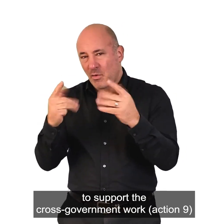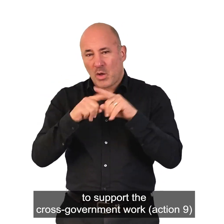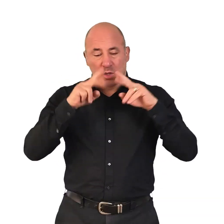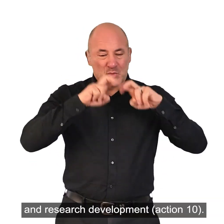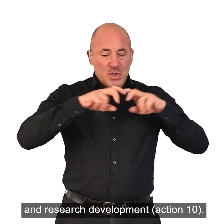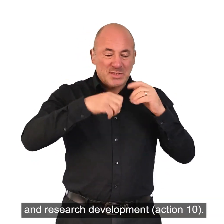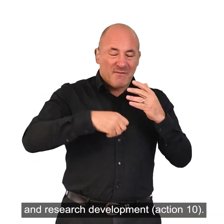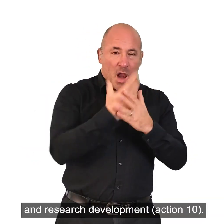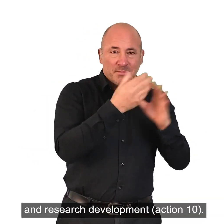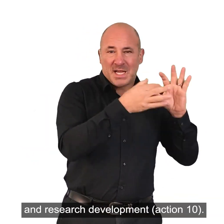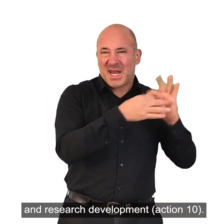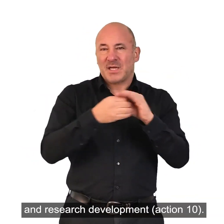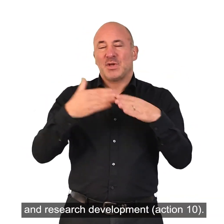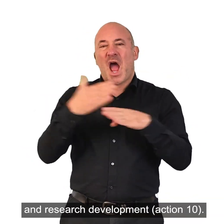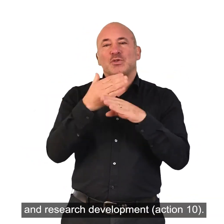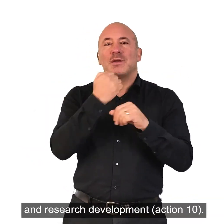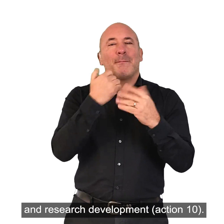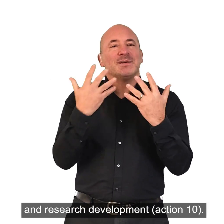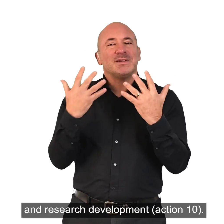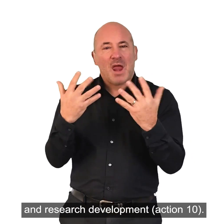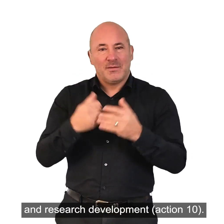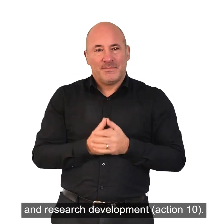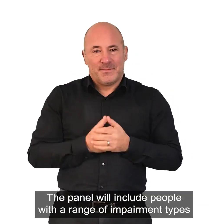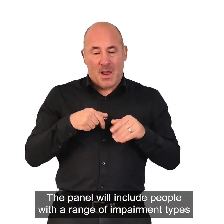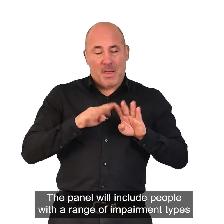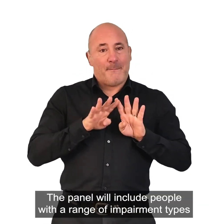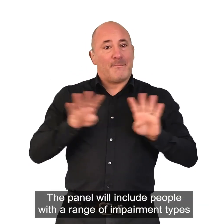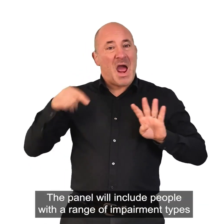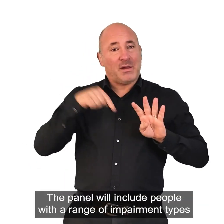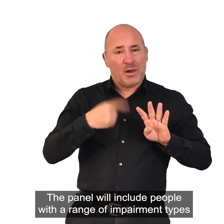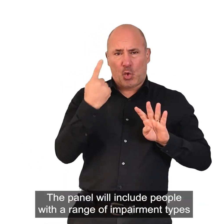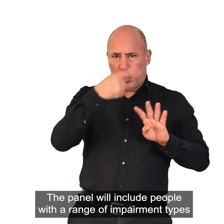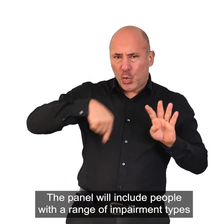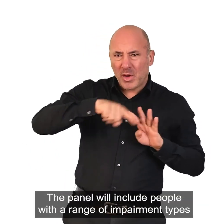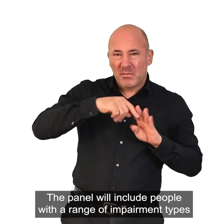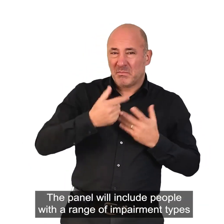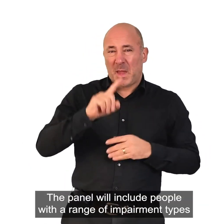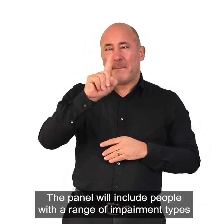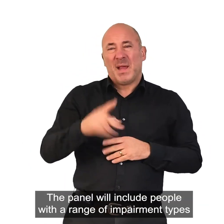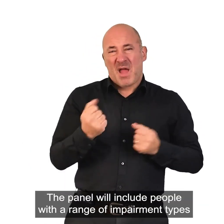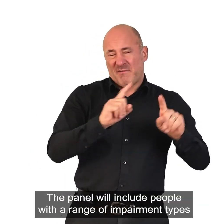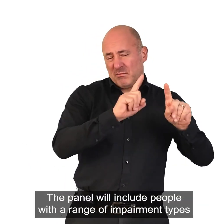And research development. Action 10. The panel will include people with a range of impairment